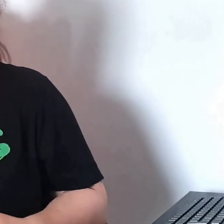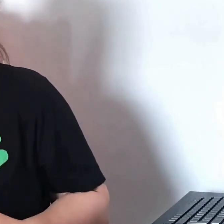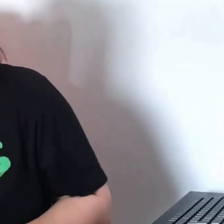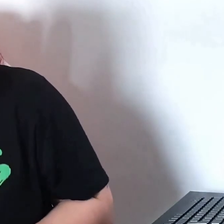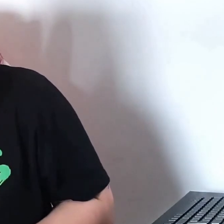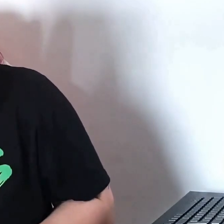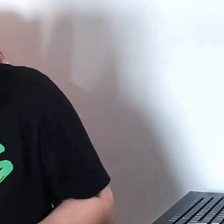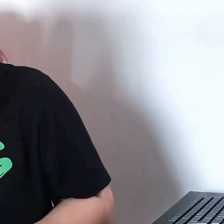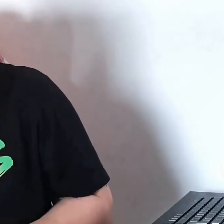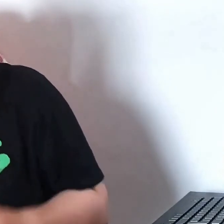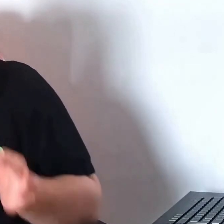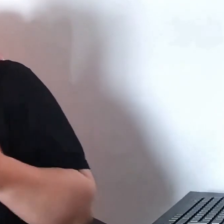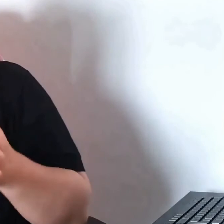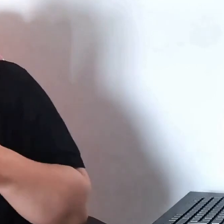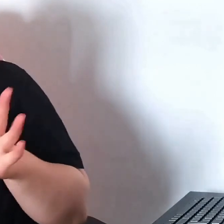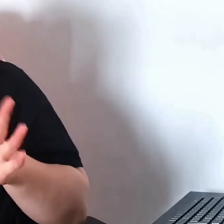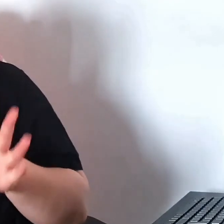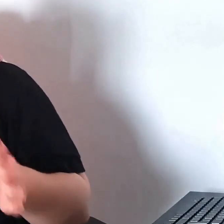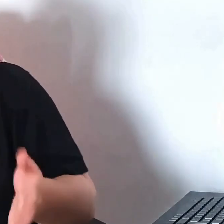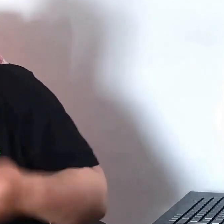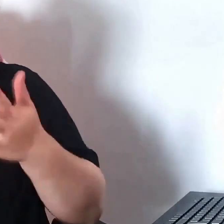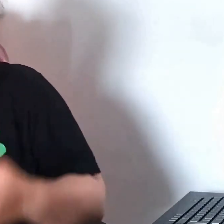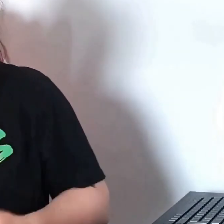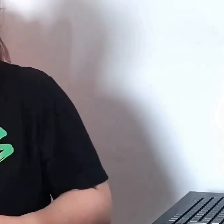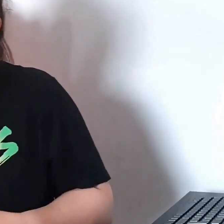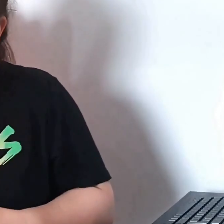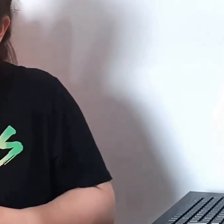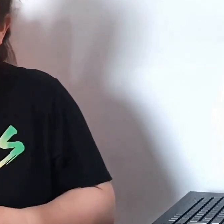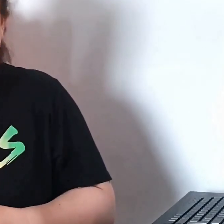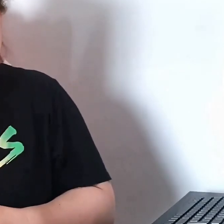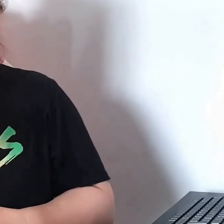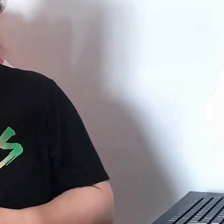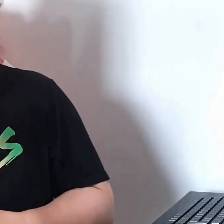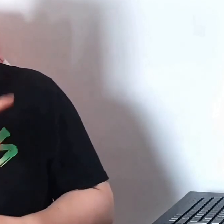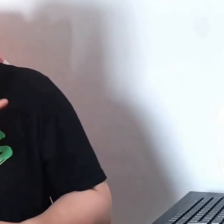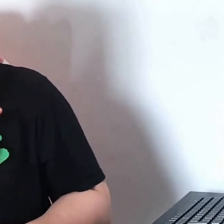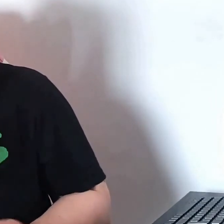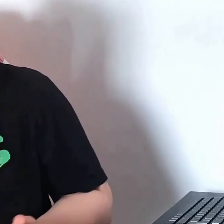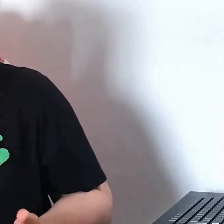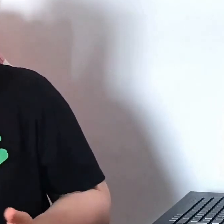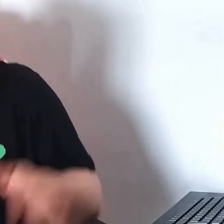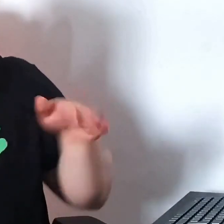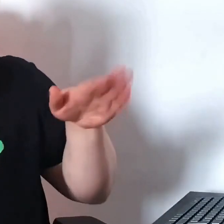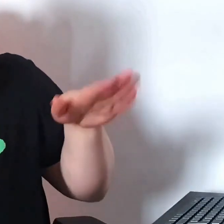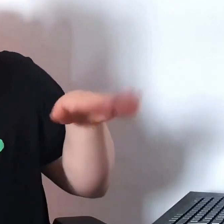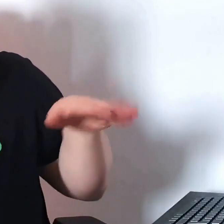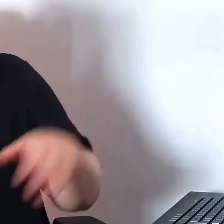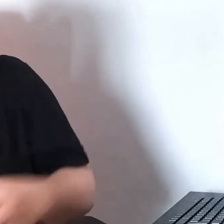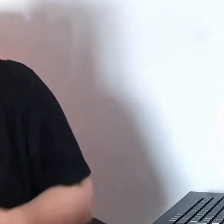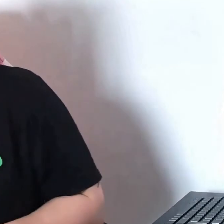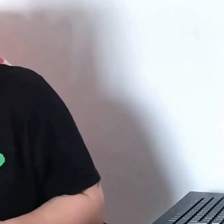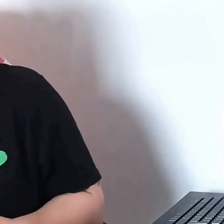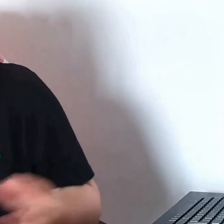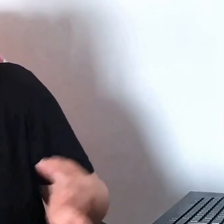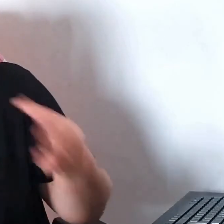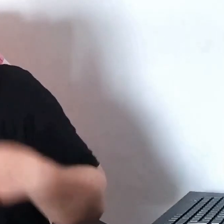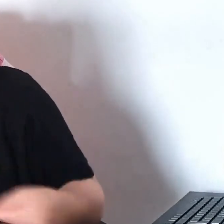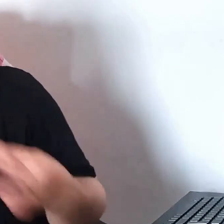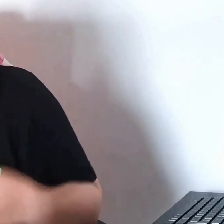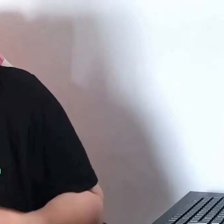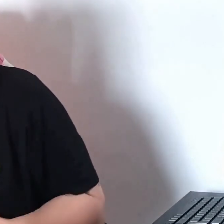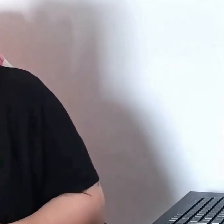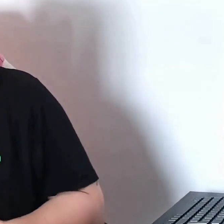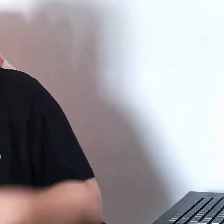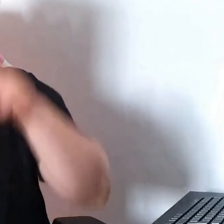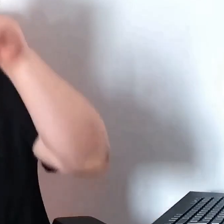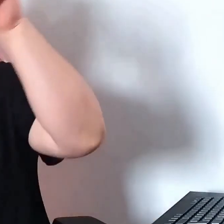hot. My name is Bea, and this is my sign name Bea, because it's like a little bee, and then I'm an actor.